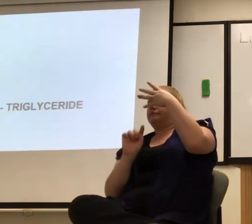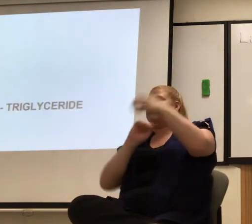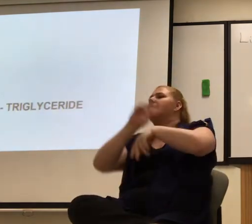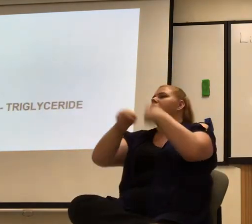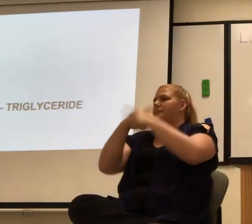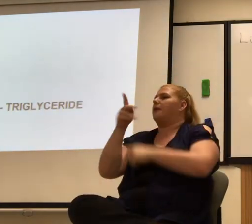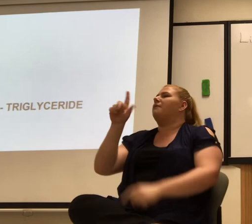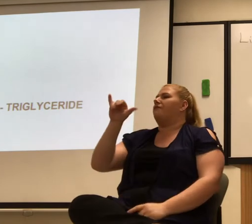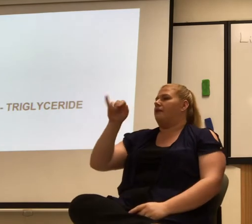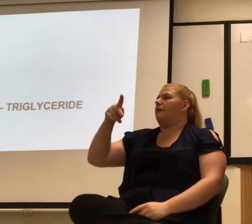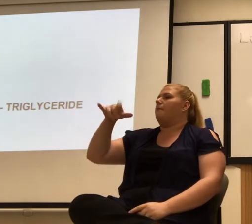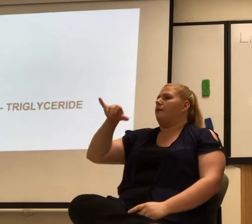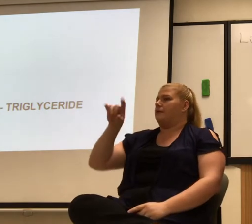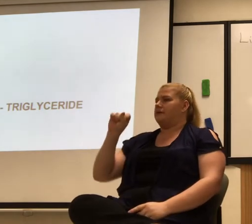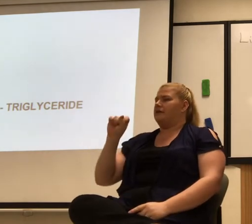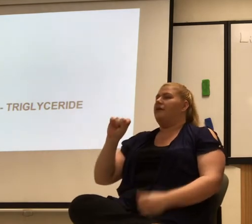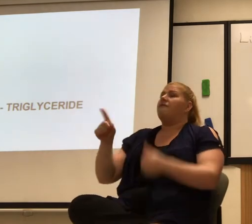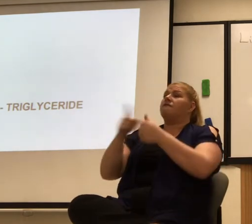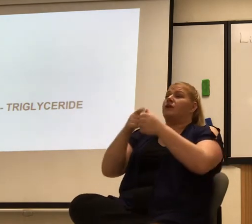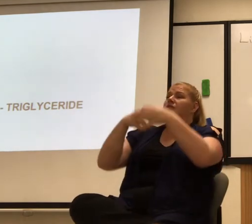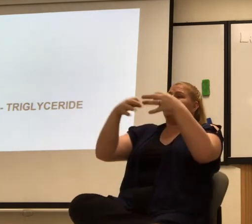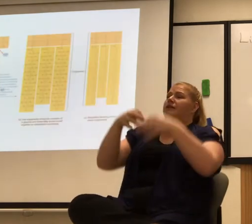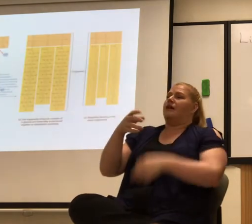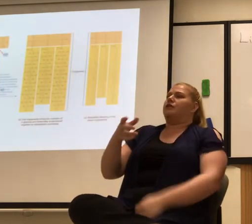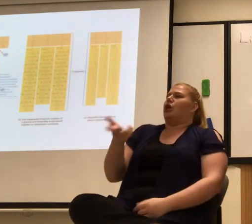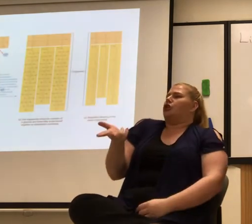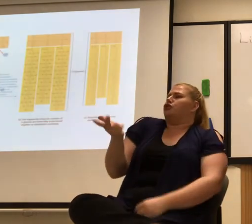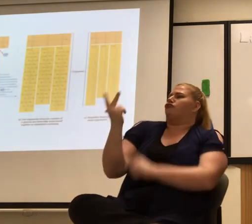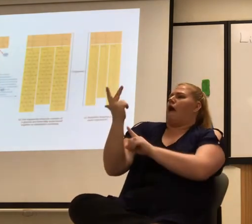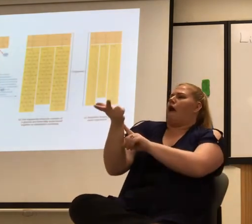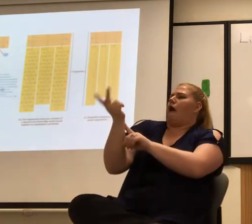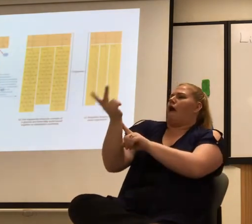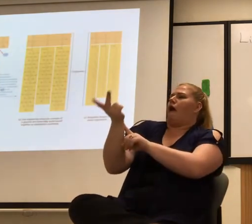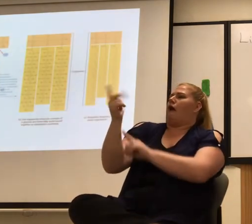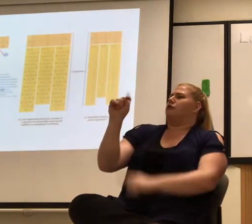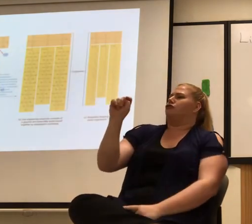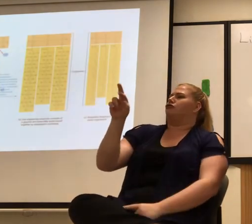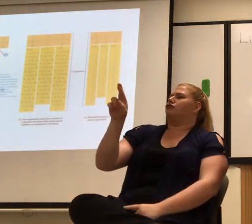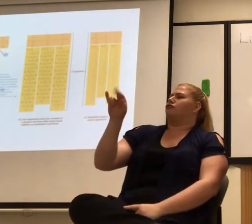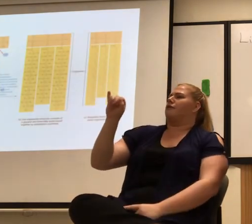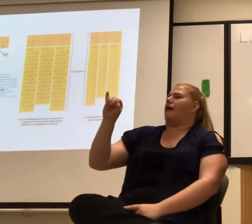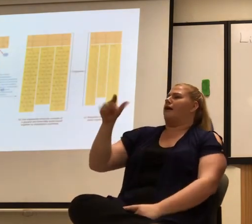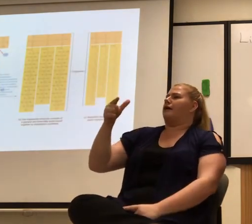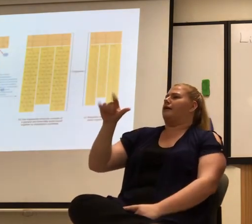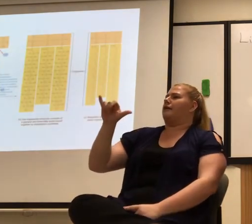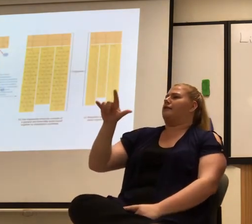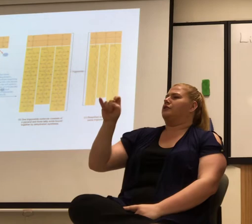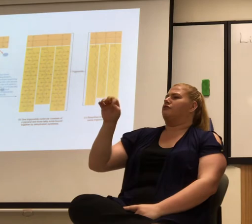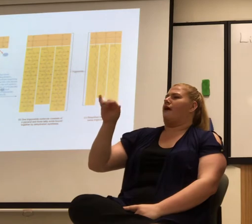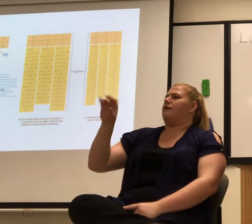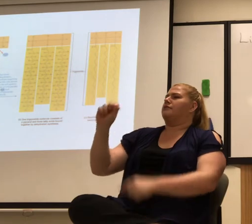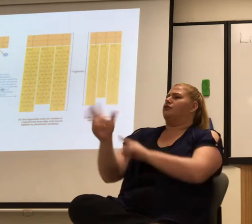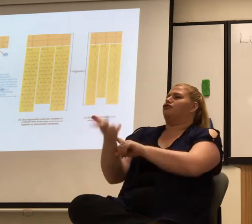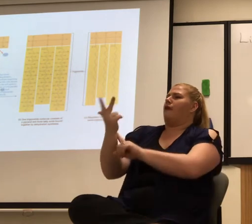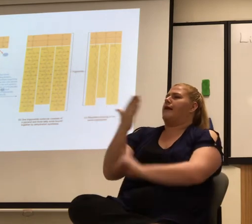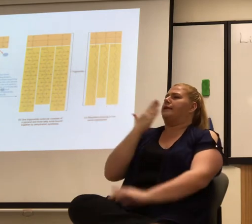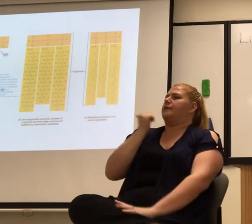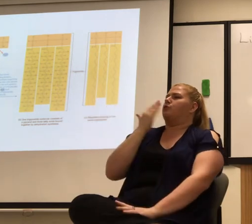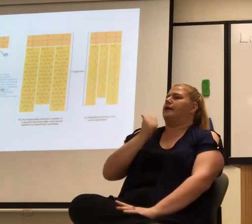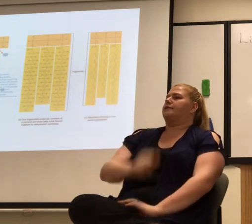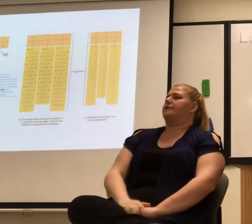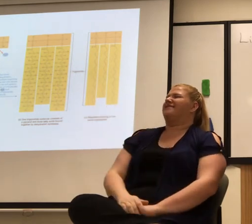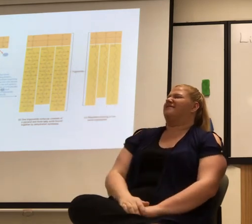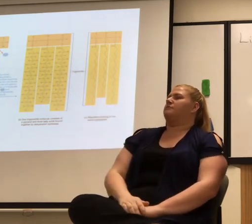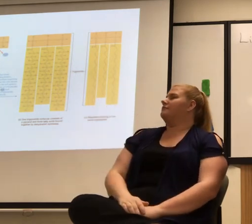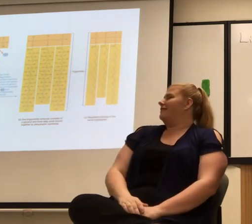Let's talk about triglycerides first, okay? Let's see. Well, here's the formation of